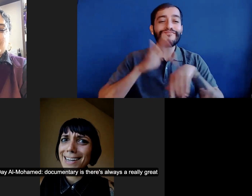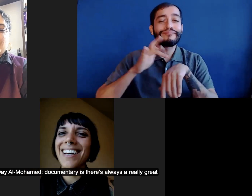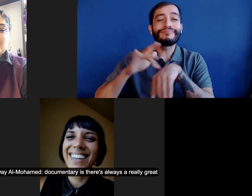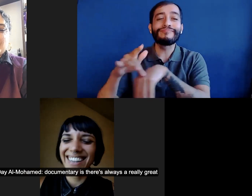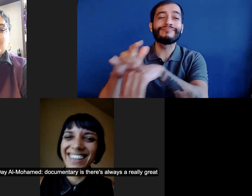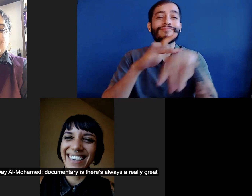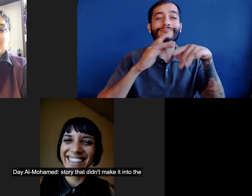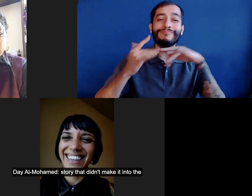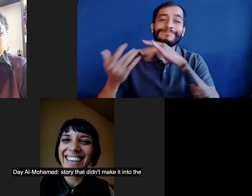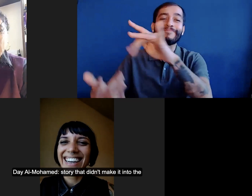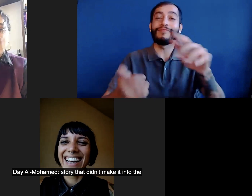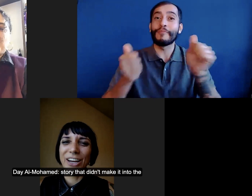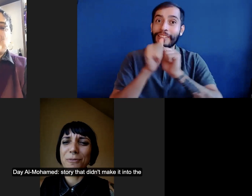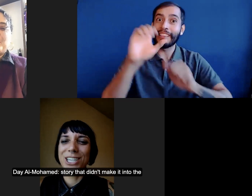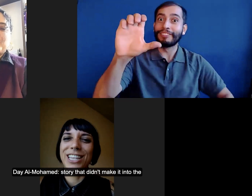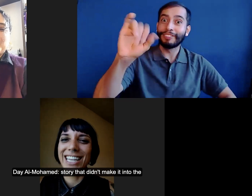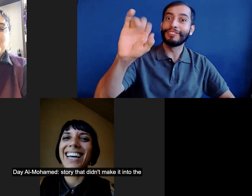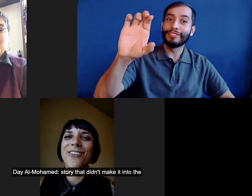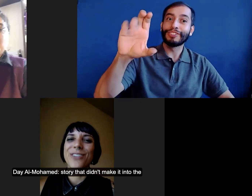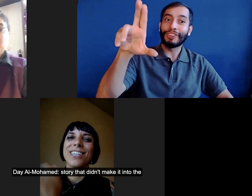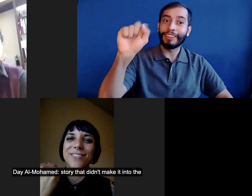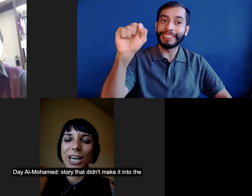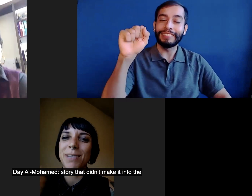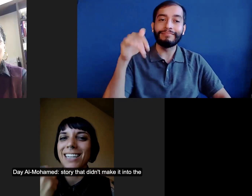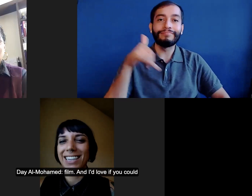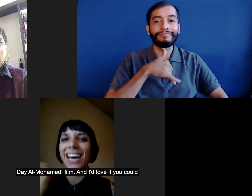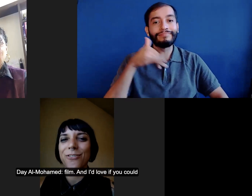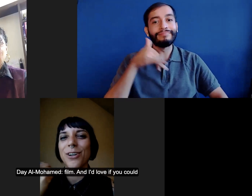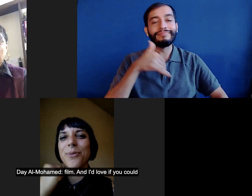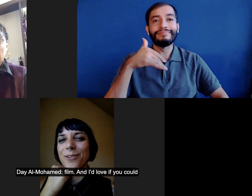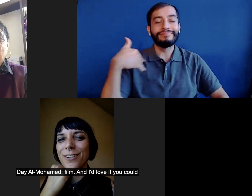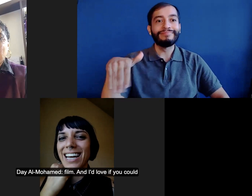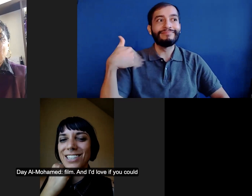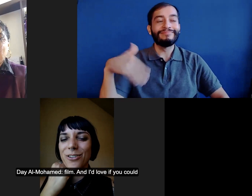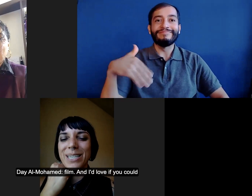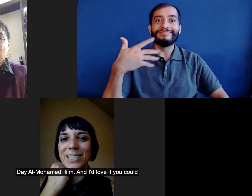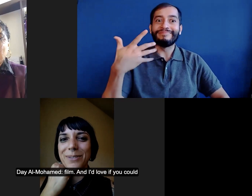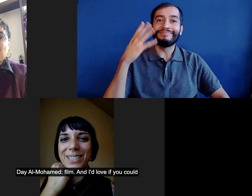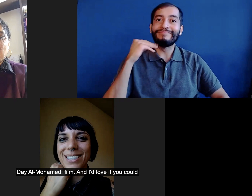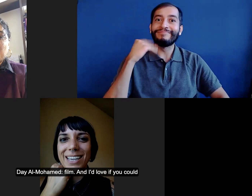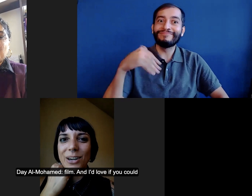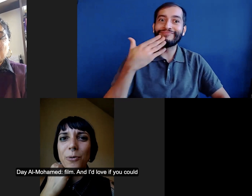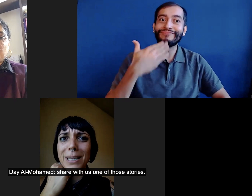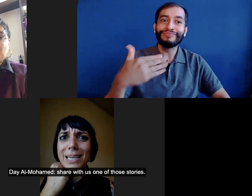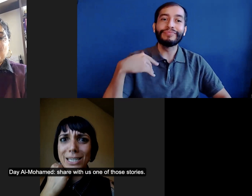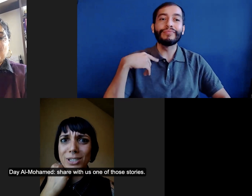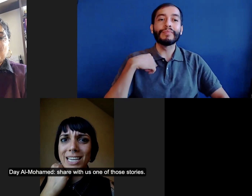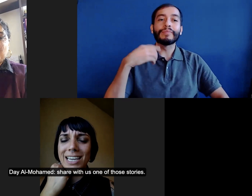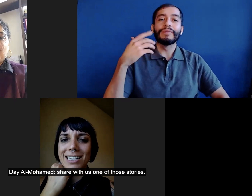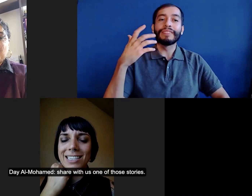insane. And I wish we could have kept Catherine on board for that too, because it was